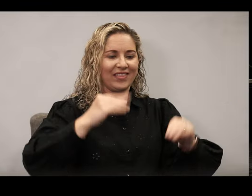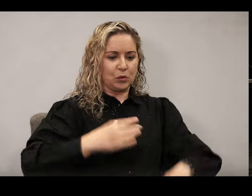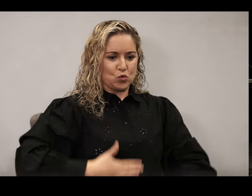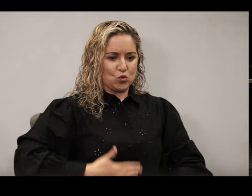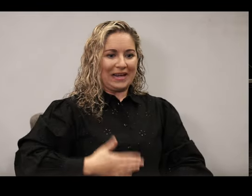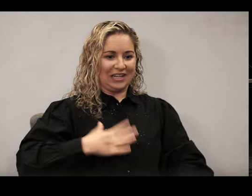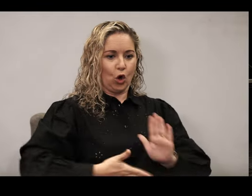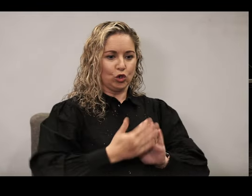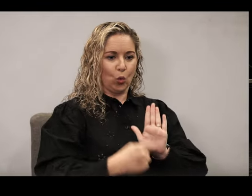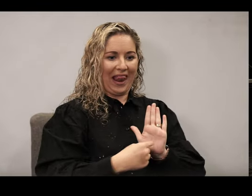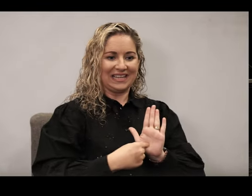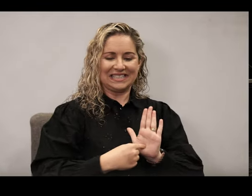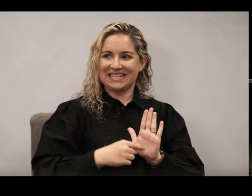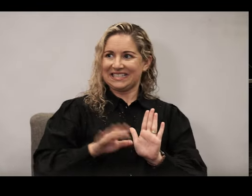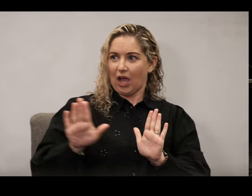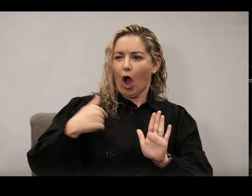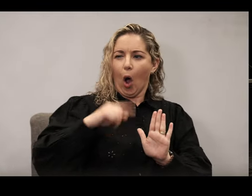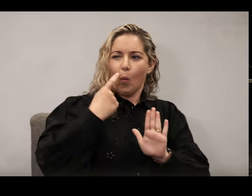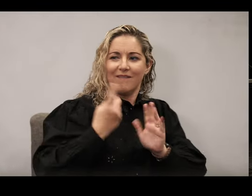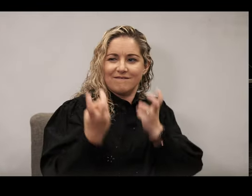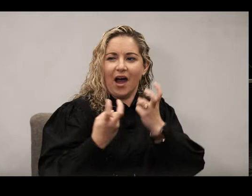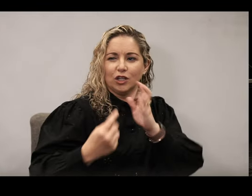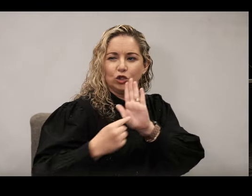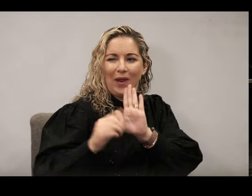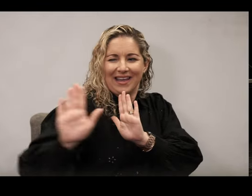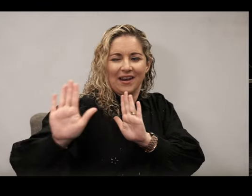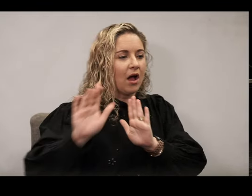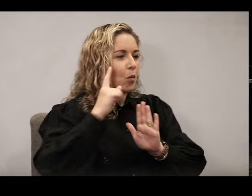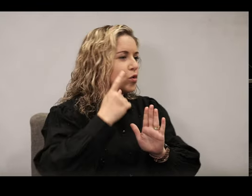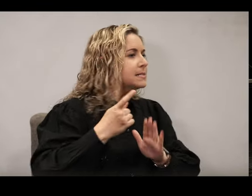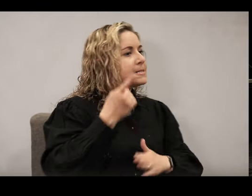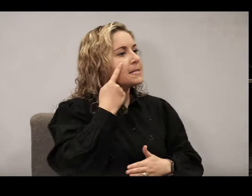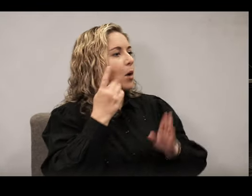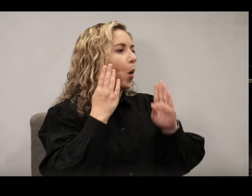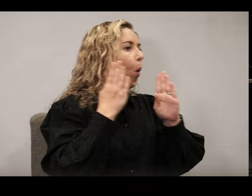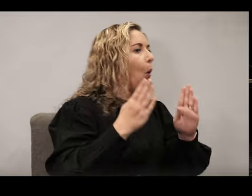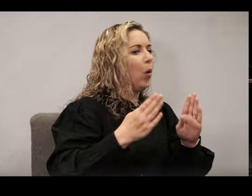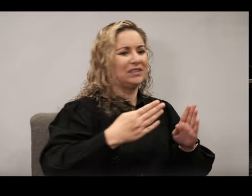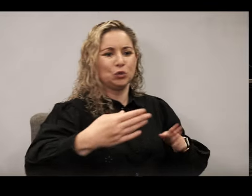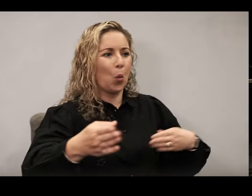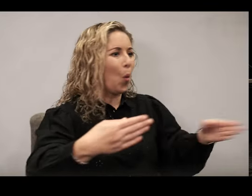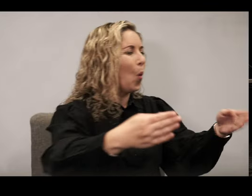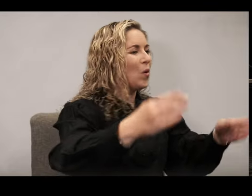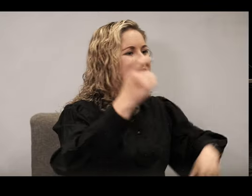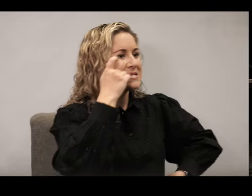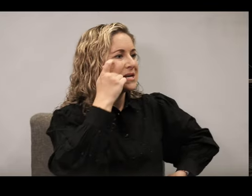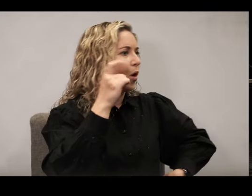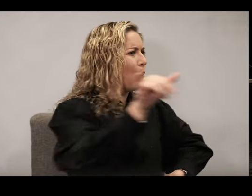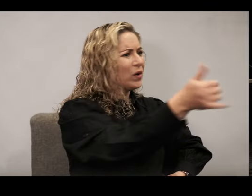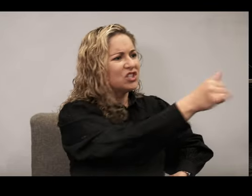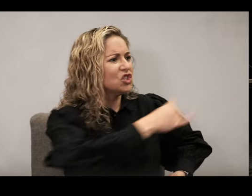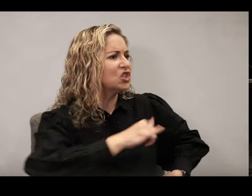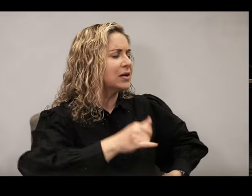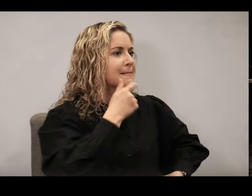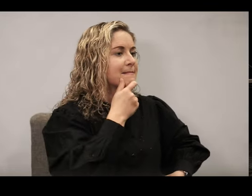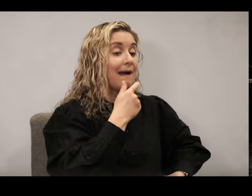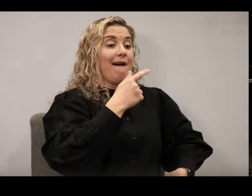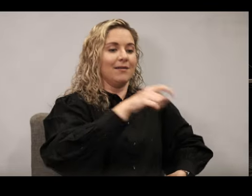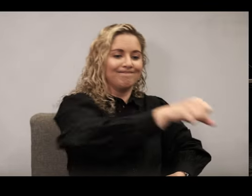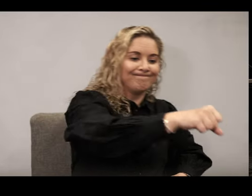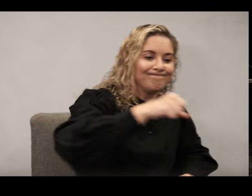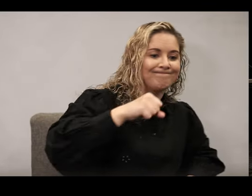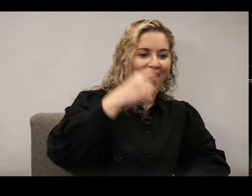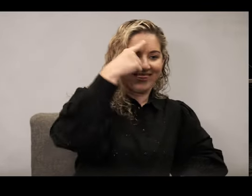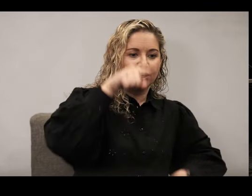down the hall, you're not sure which door is the toilet door. And so, and you open one and you go in thinking it's the bathroom, but it's not,